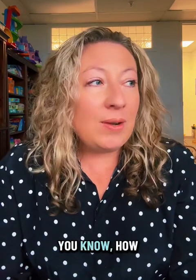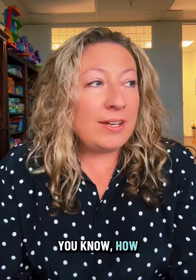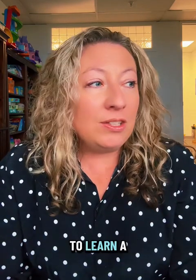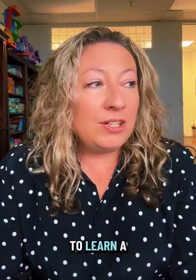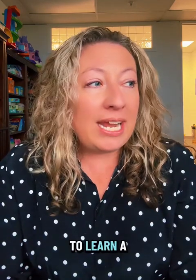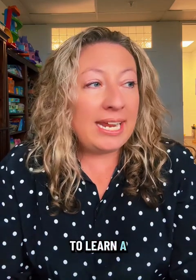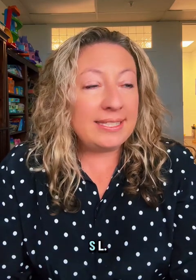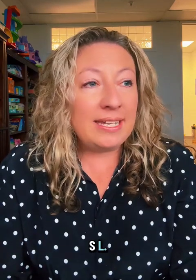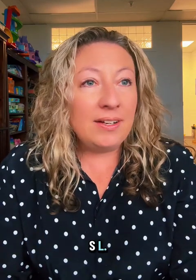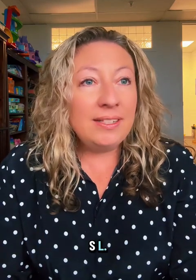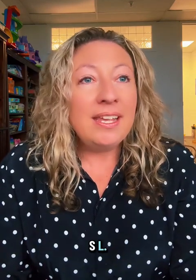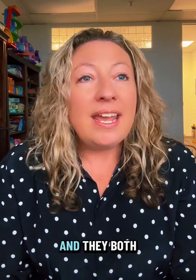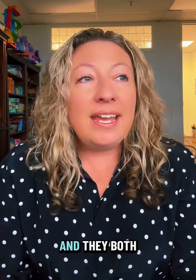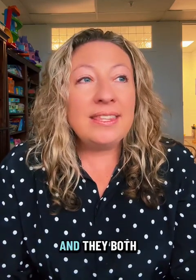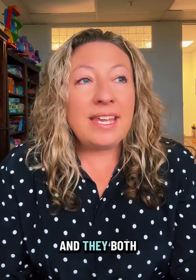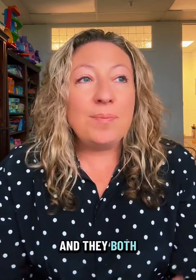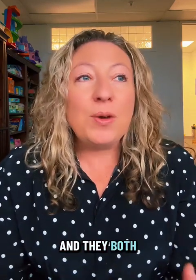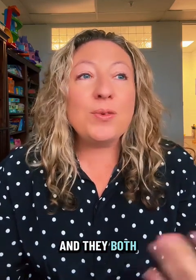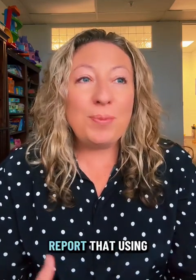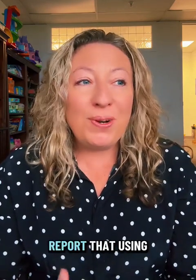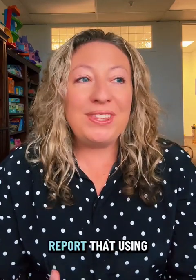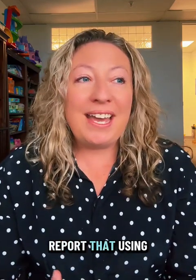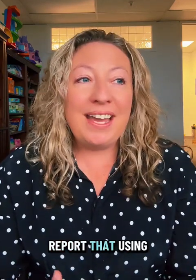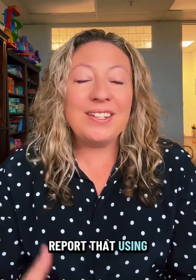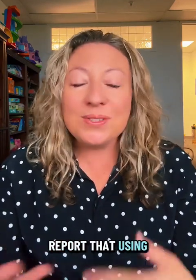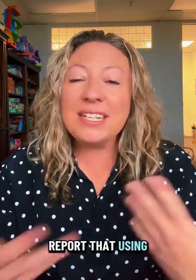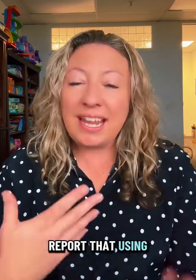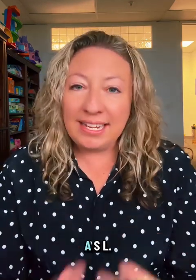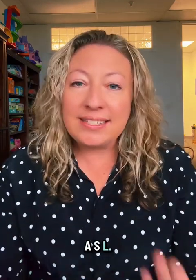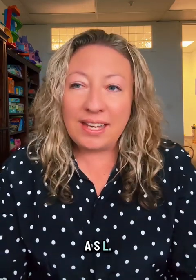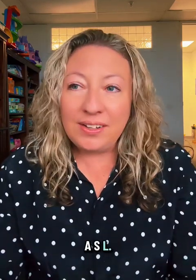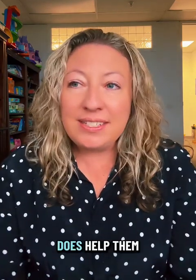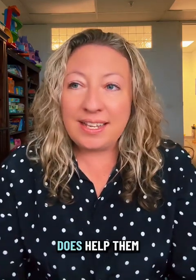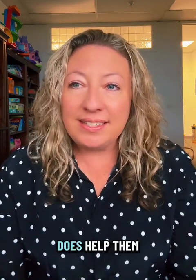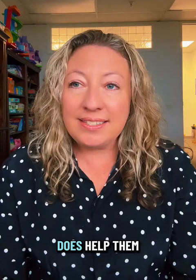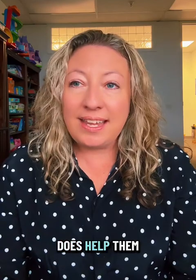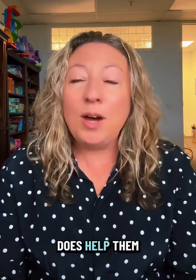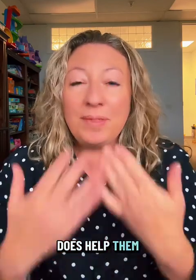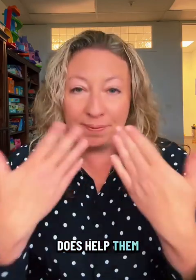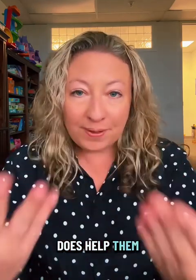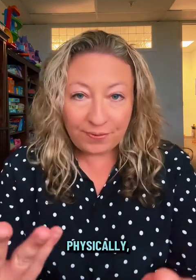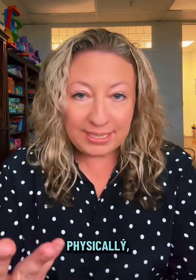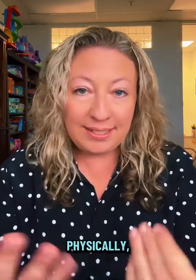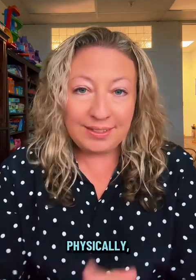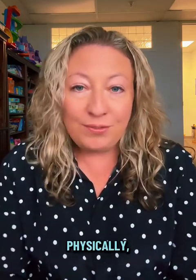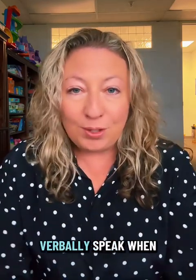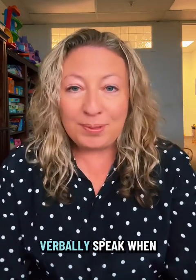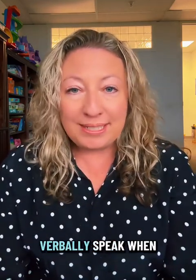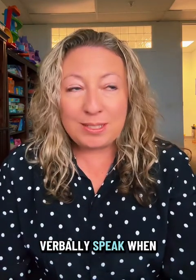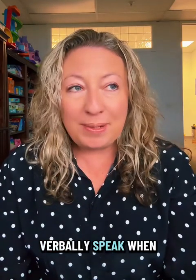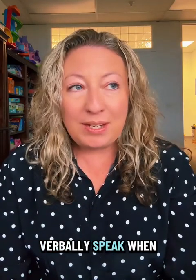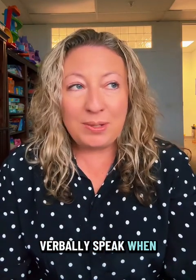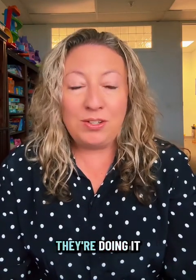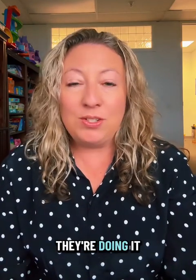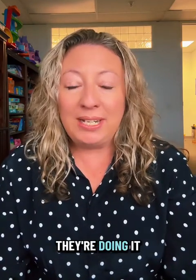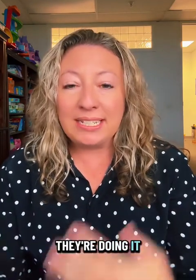learn ASL, and they both report that using ASL does help them physically, verbally speak when they're doing it